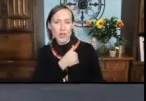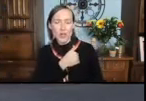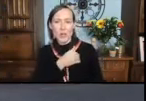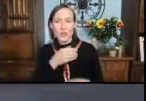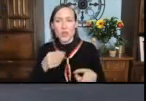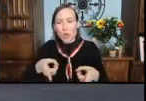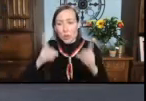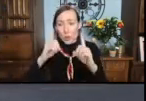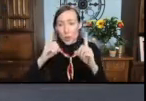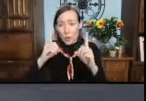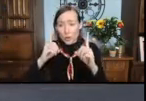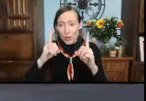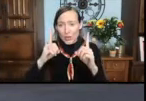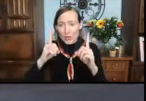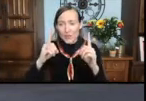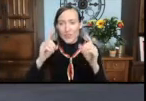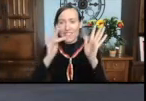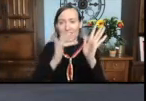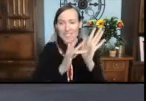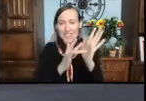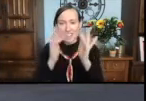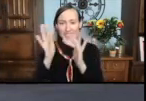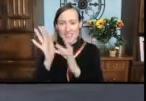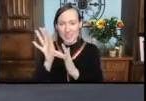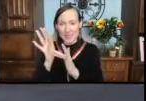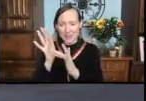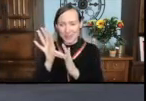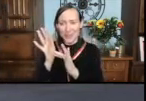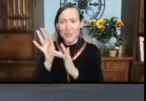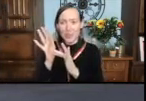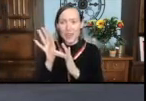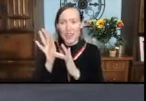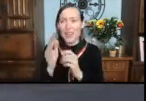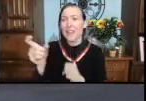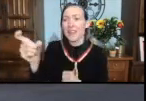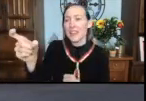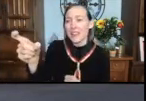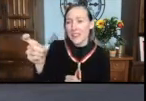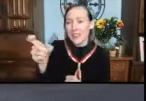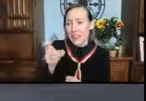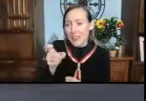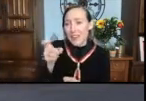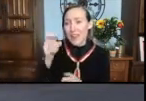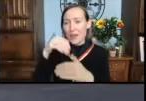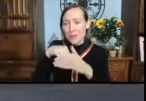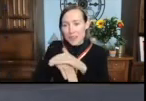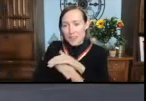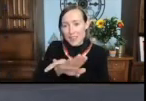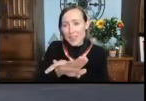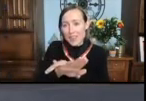heart, Lord Jesus. Okay?